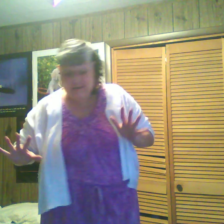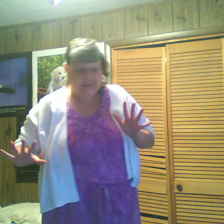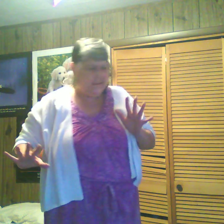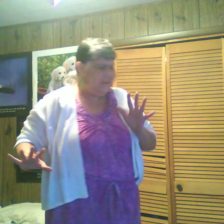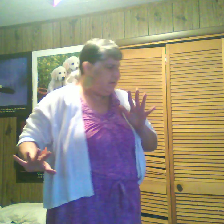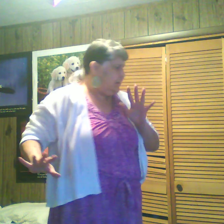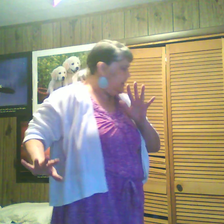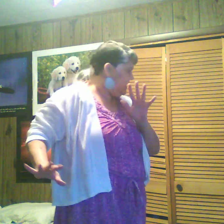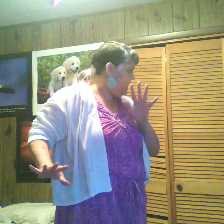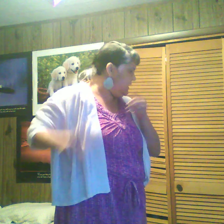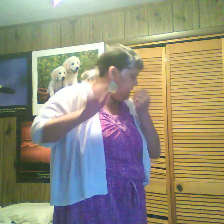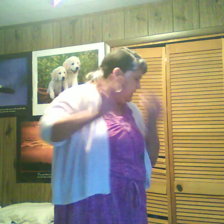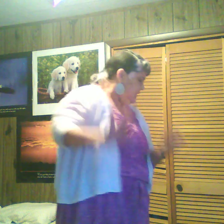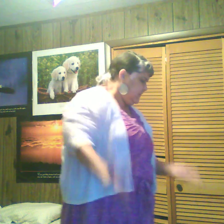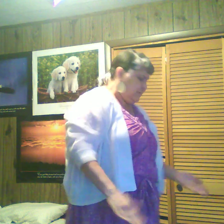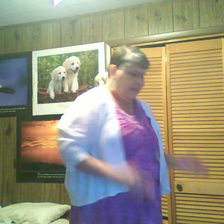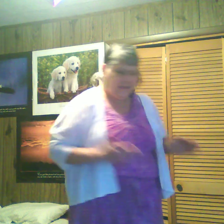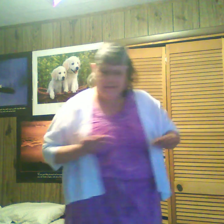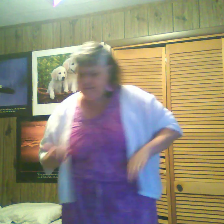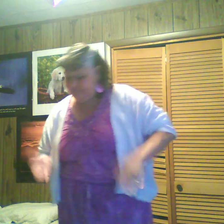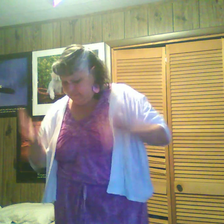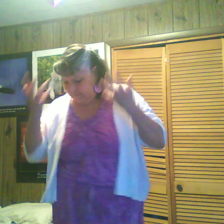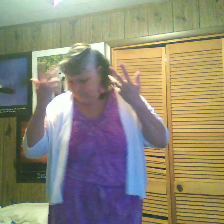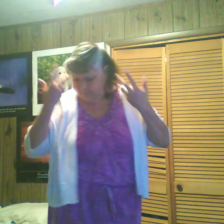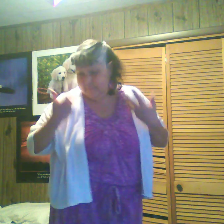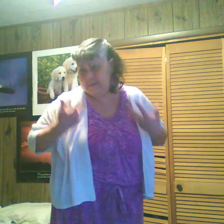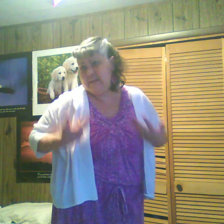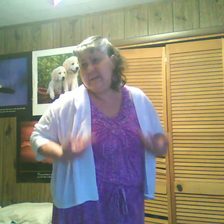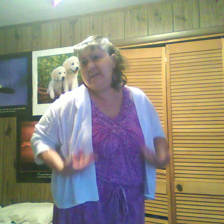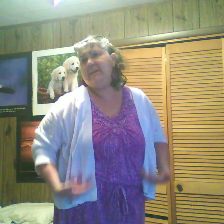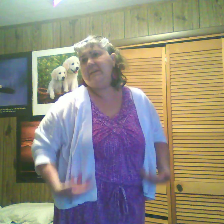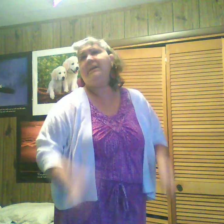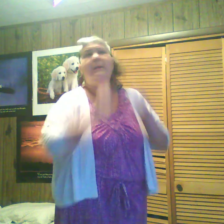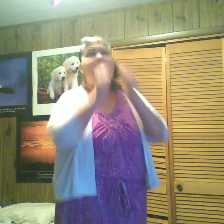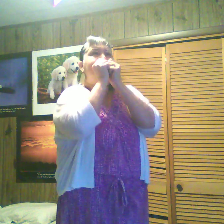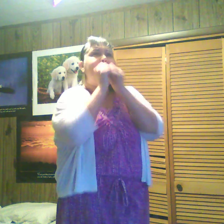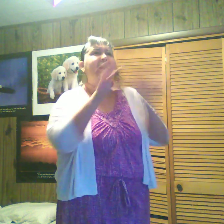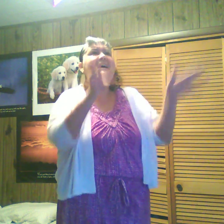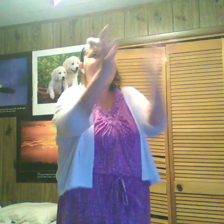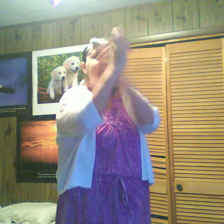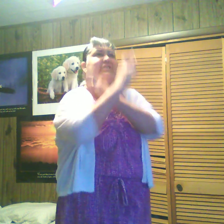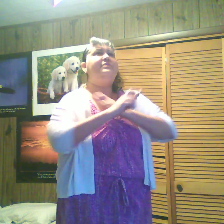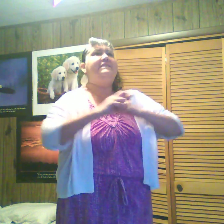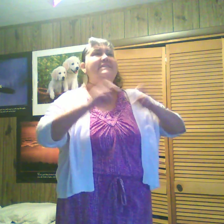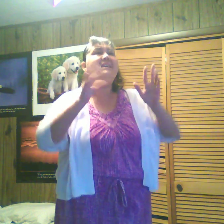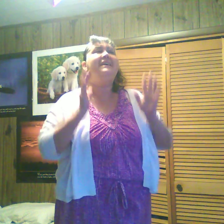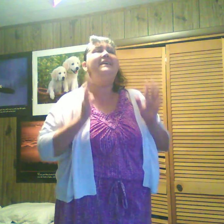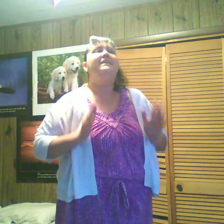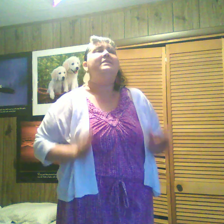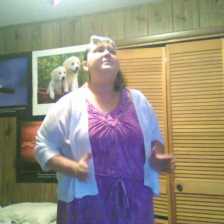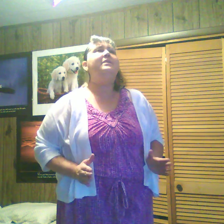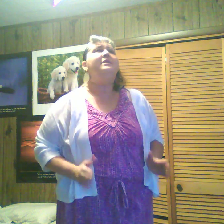keep dying for me. Blessed Redeemer,